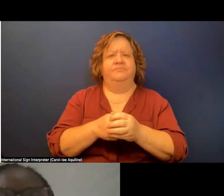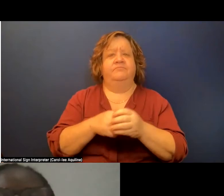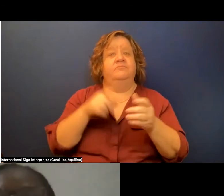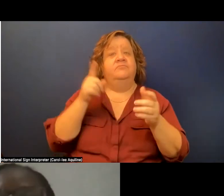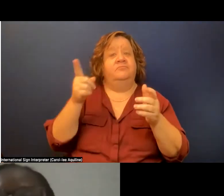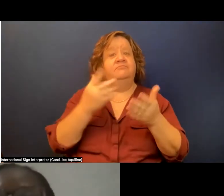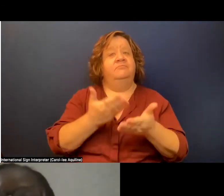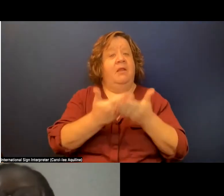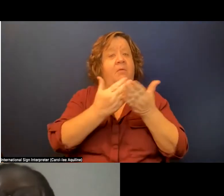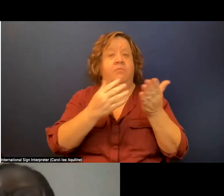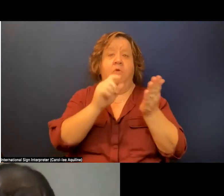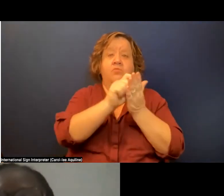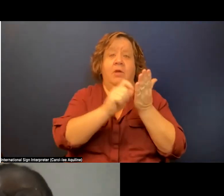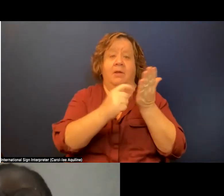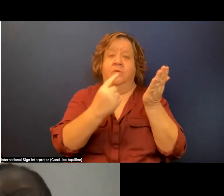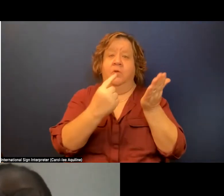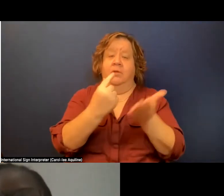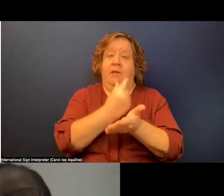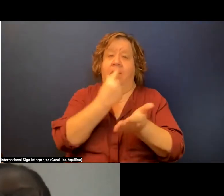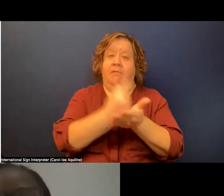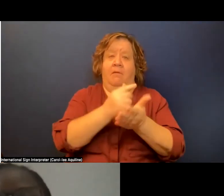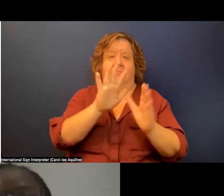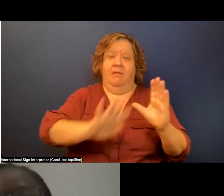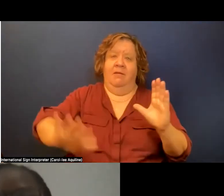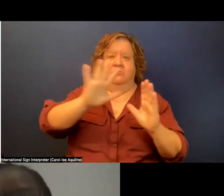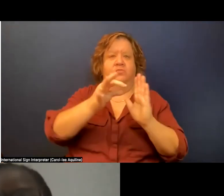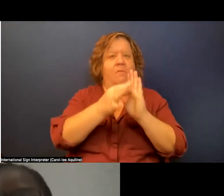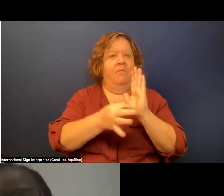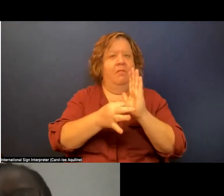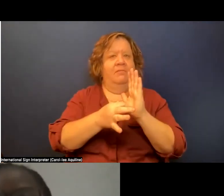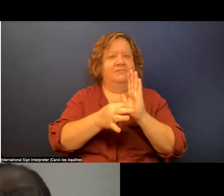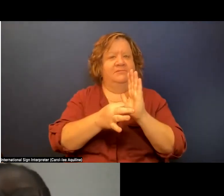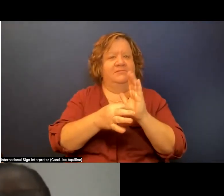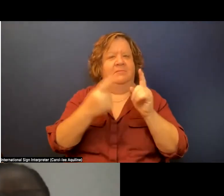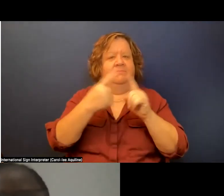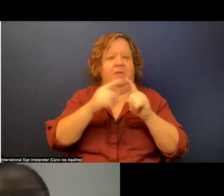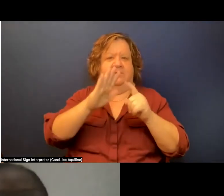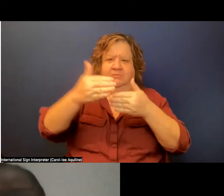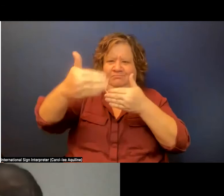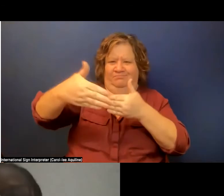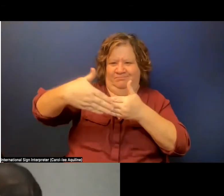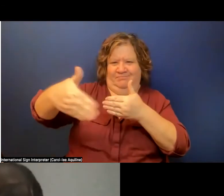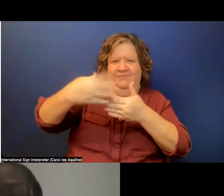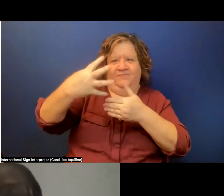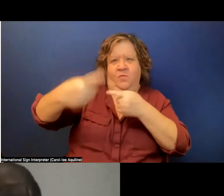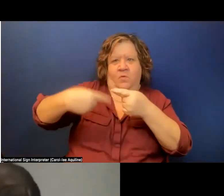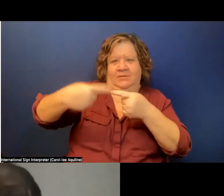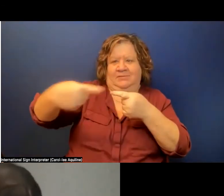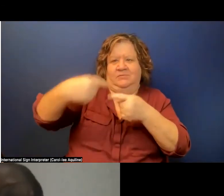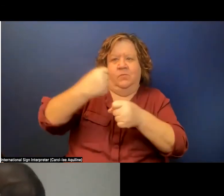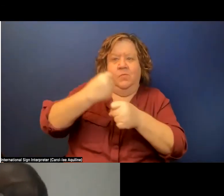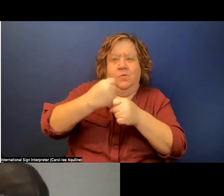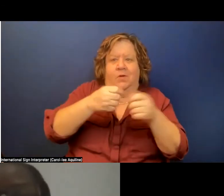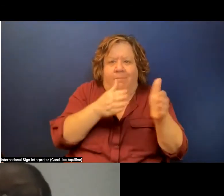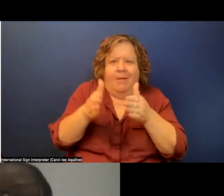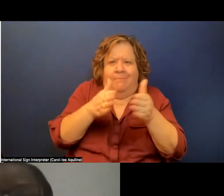Plan from 2006 through to 2022, Ghana's Persons with Disabilities Act of 2006,